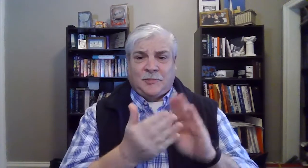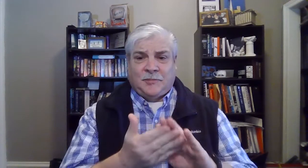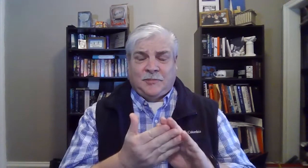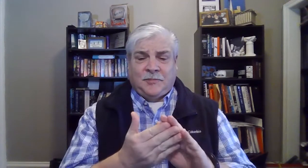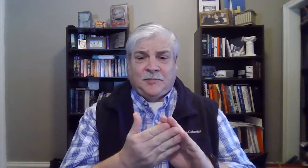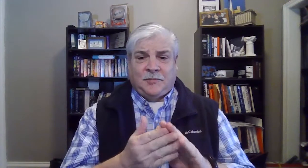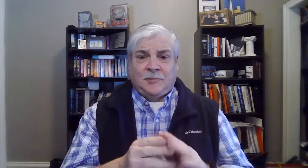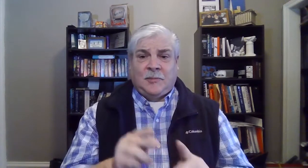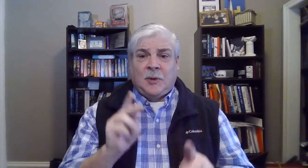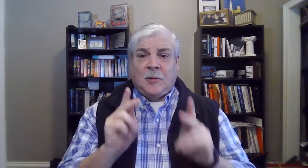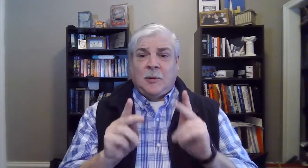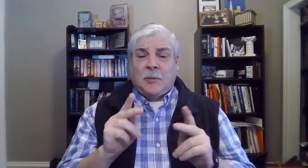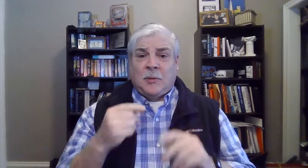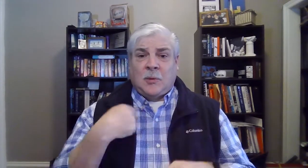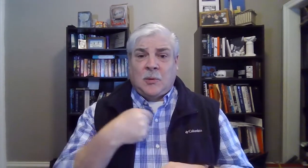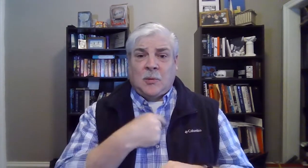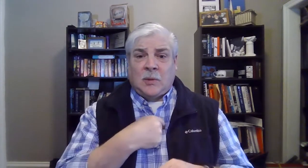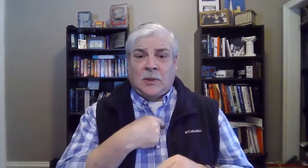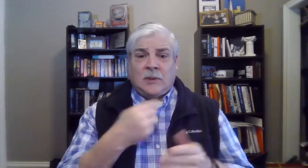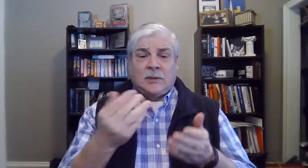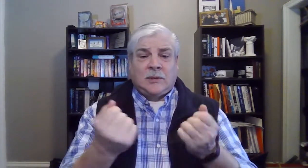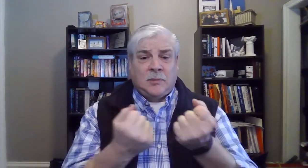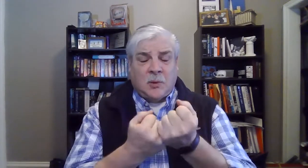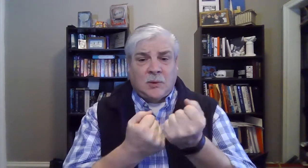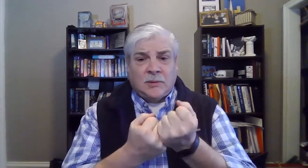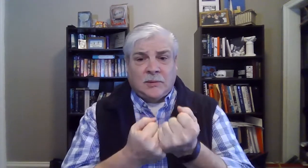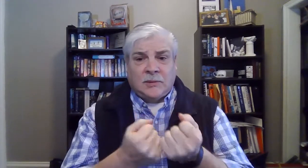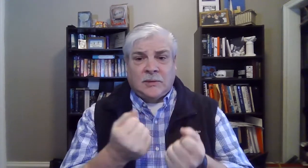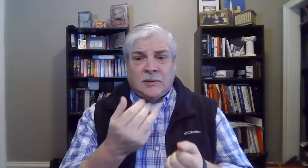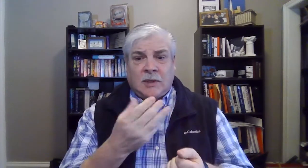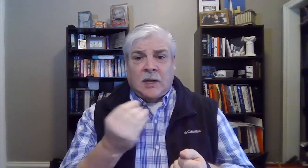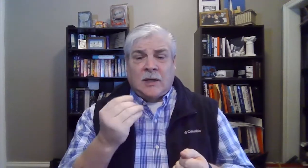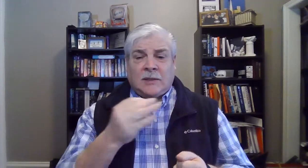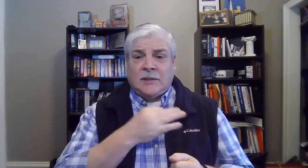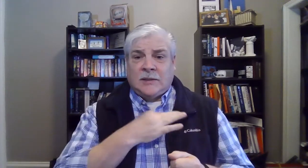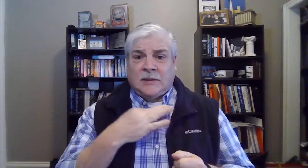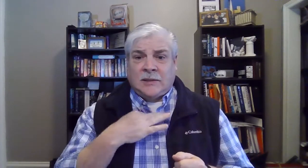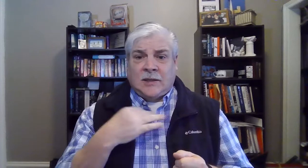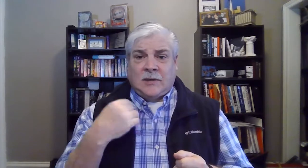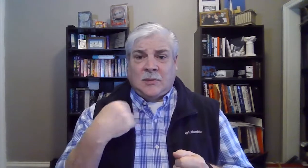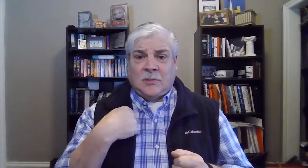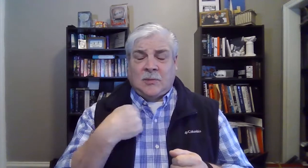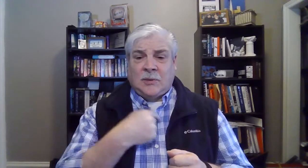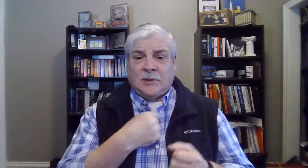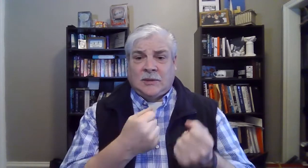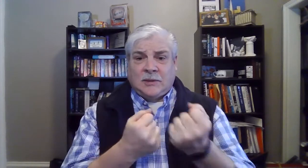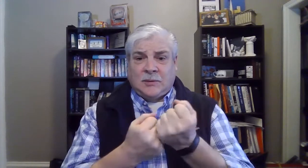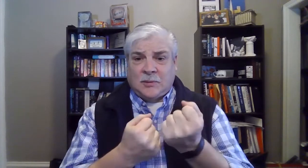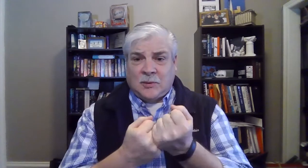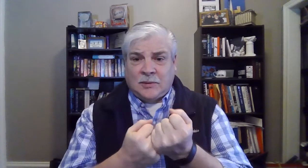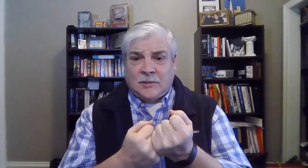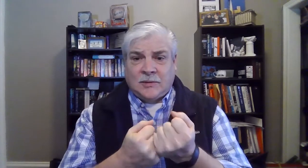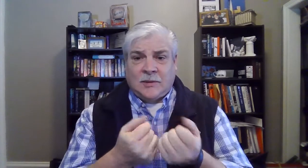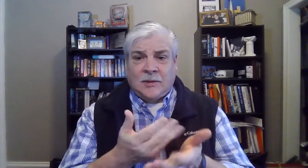It's part of the deaf community. The people we support and the staff we